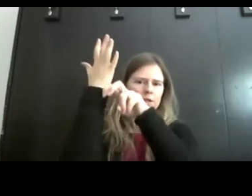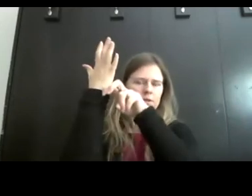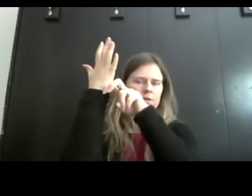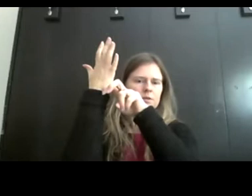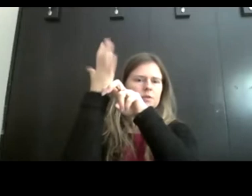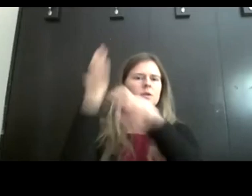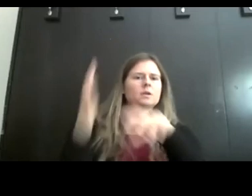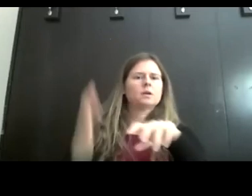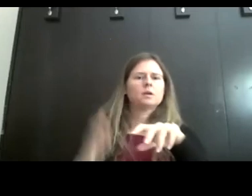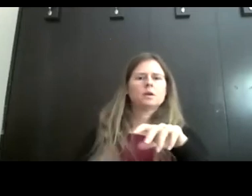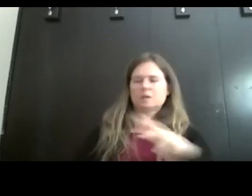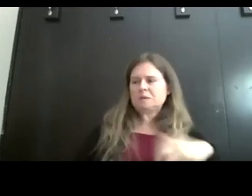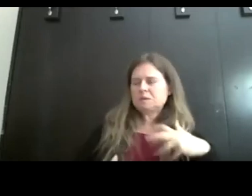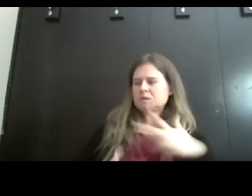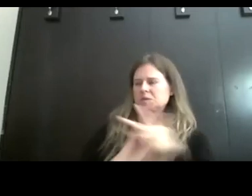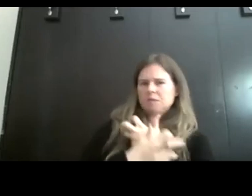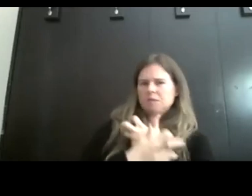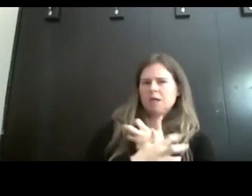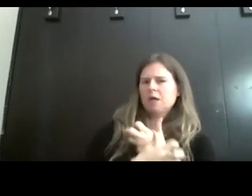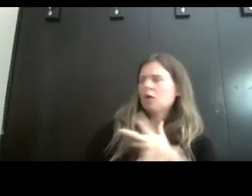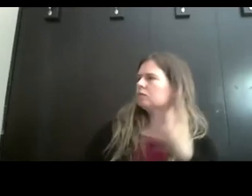singing his songs.